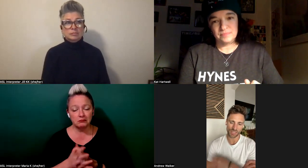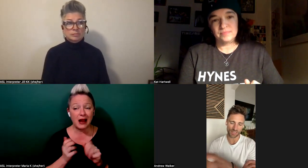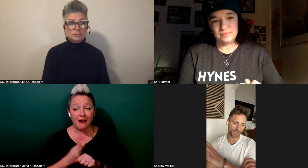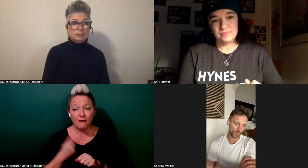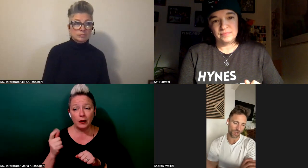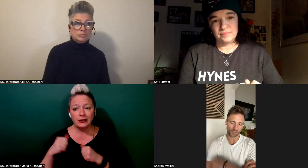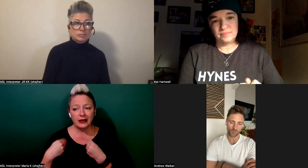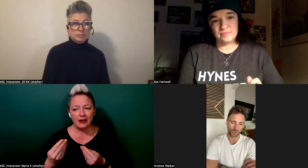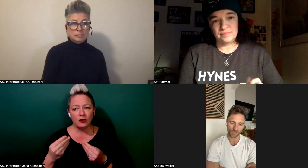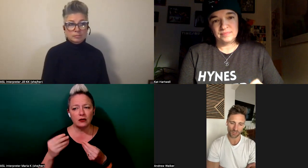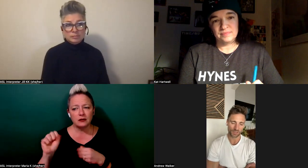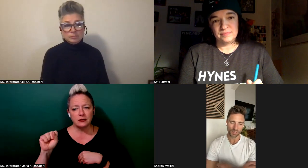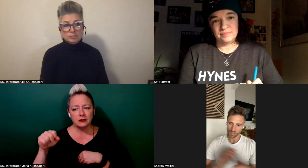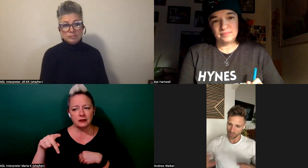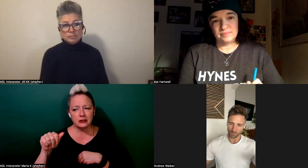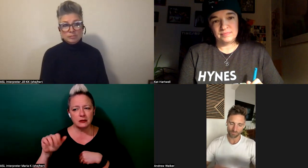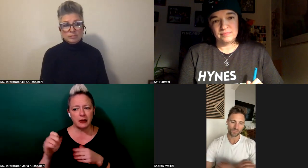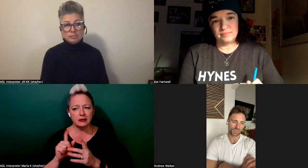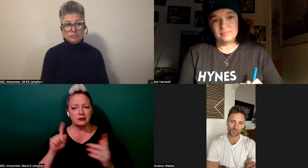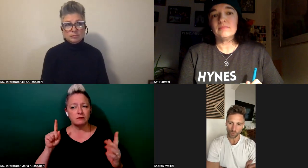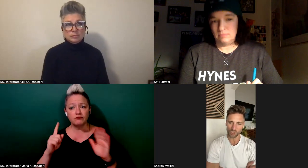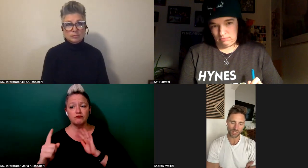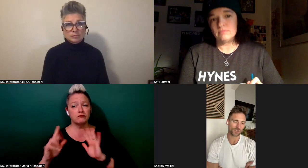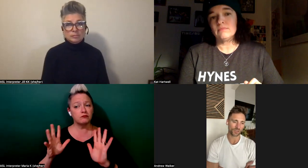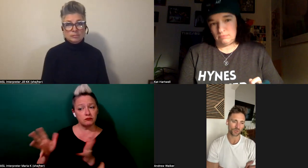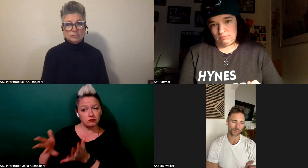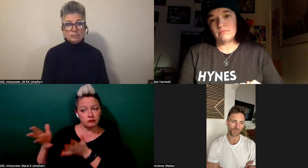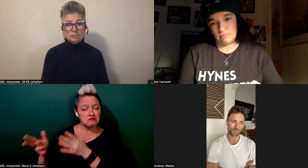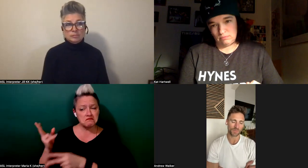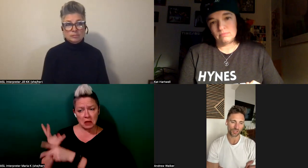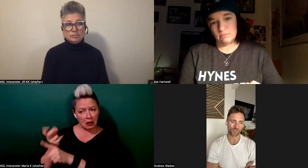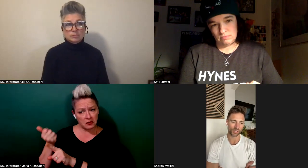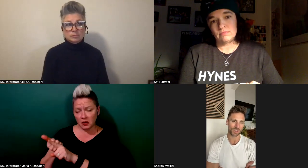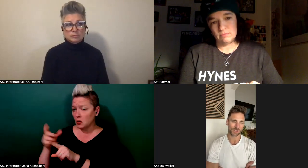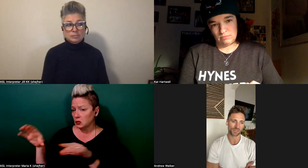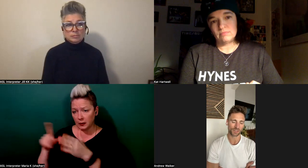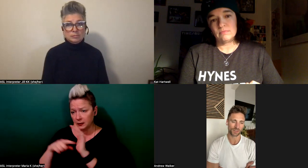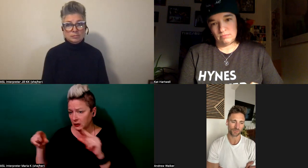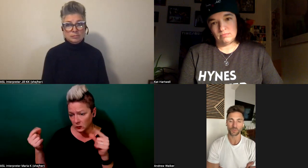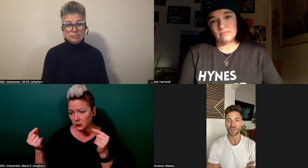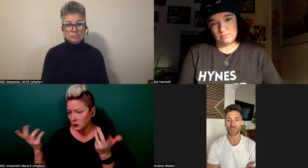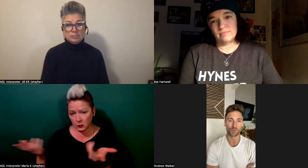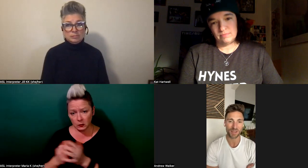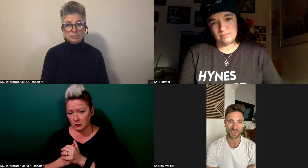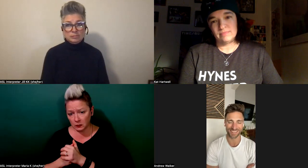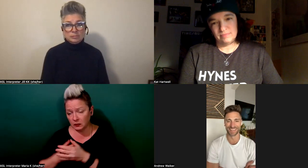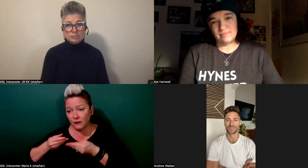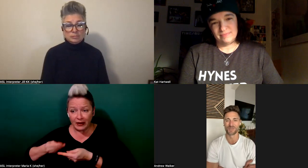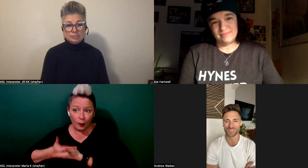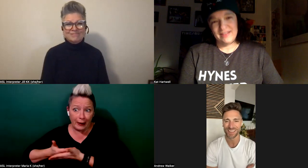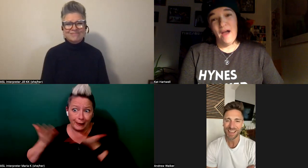that she needed as well in order to, just do what she needs to do to make sure that she's, feeding her